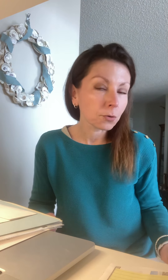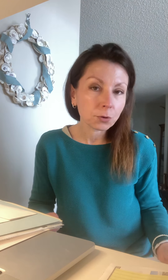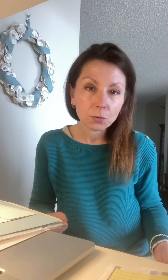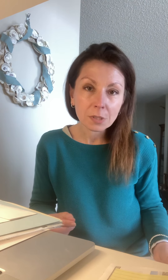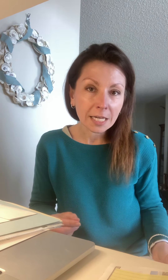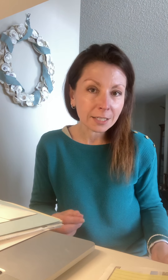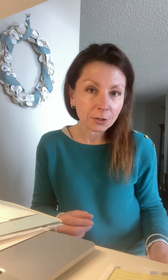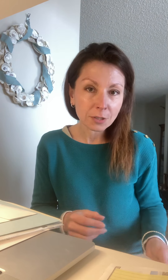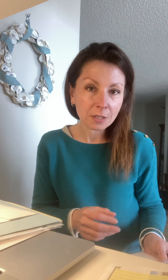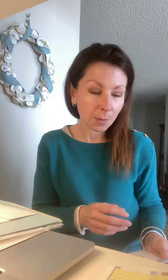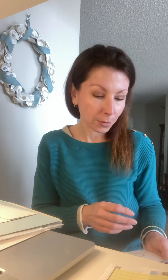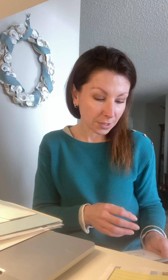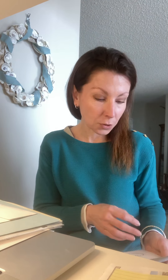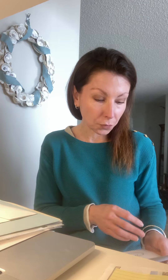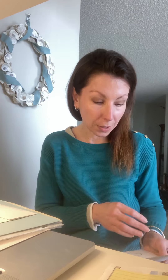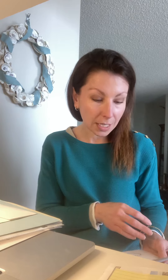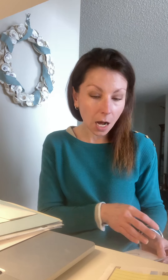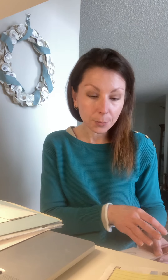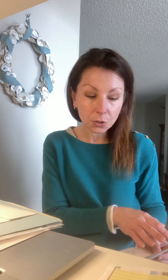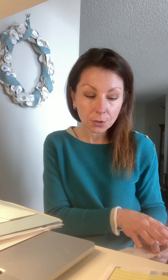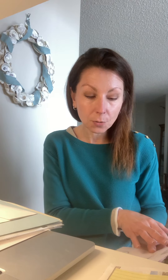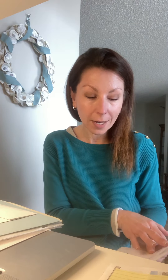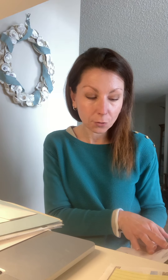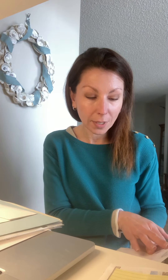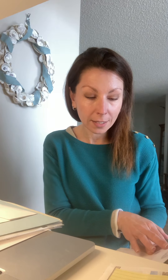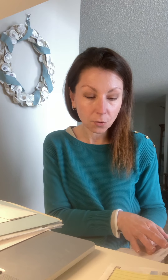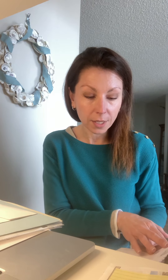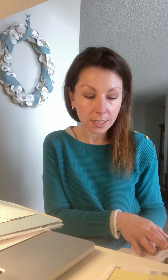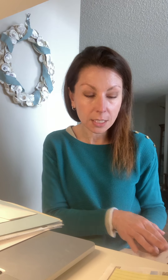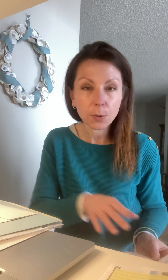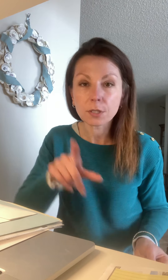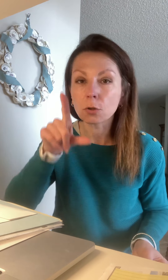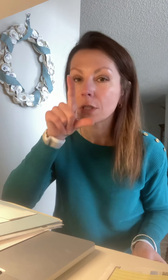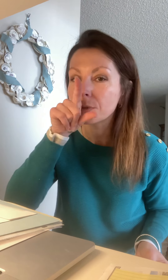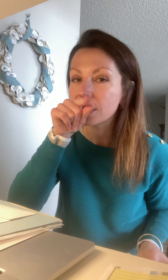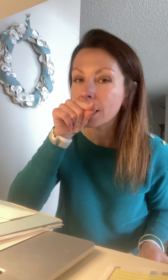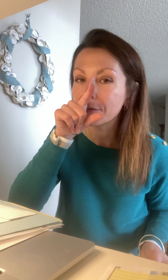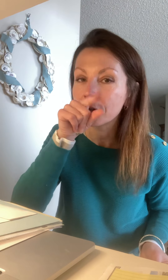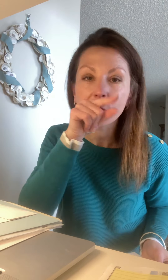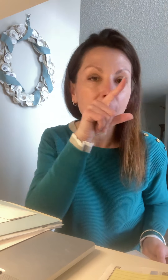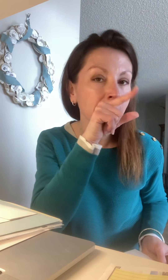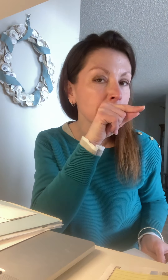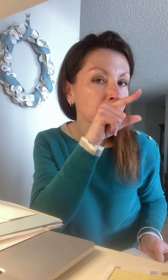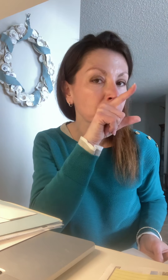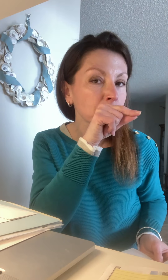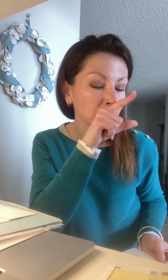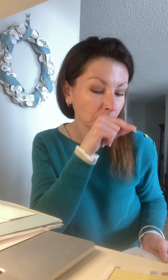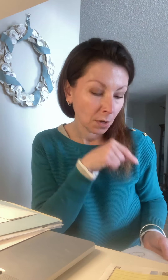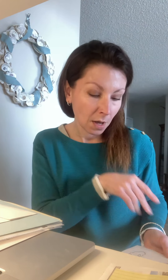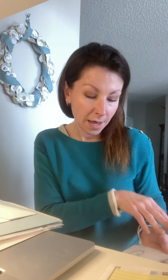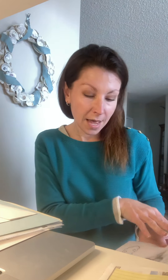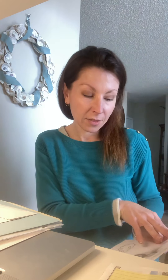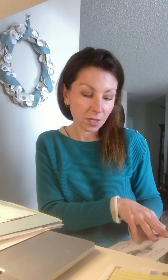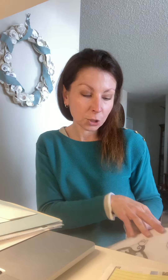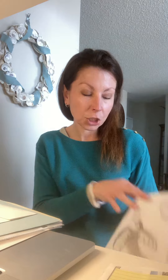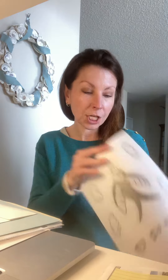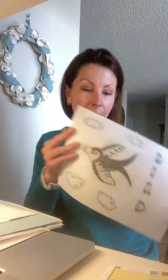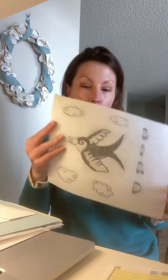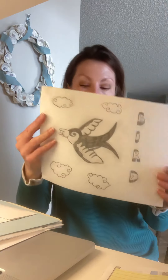use letters, numbers. It's really up to you how you handle this. This person looked up the sign for bird, and then she